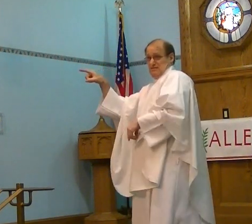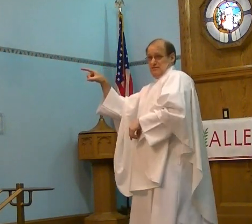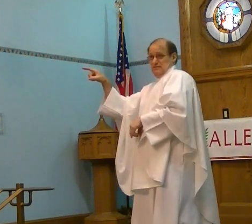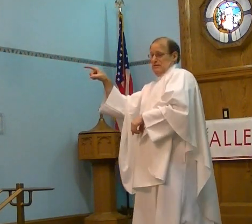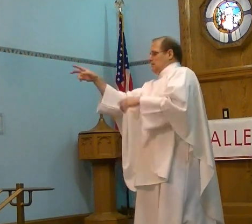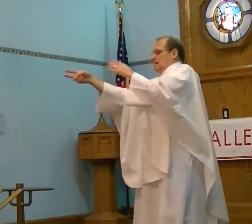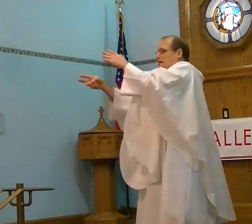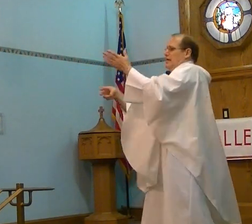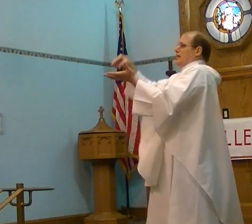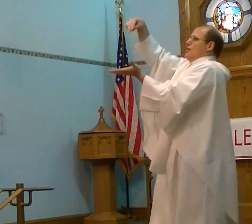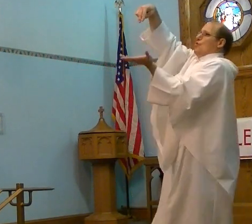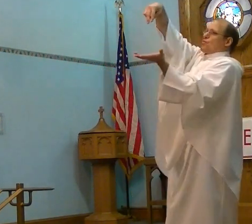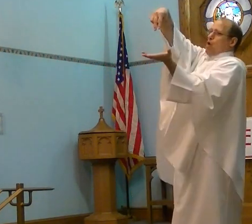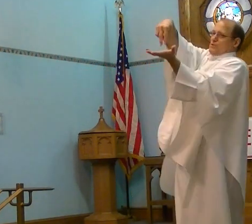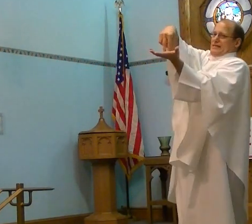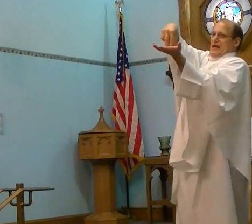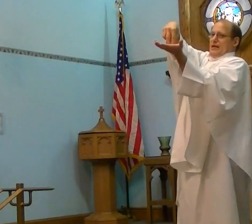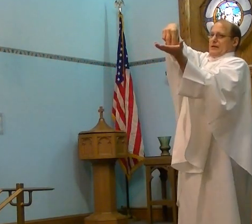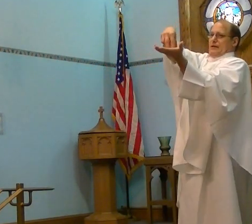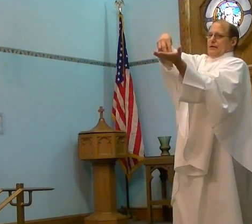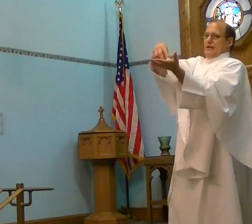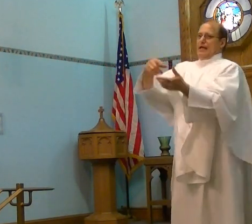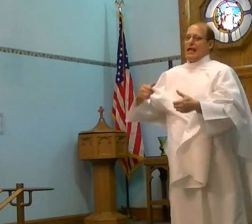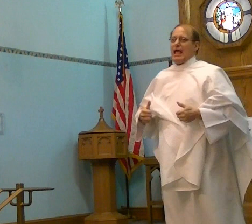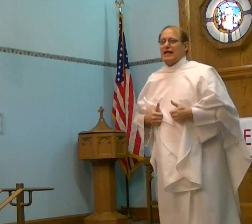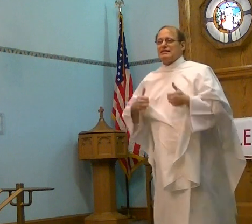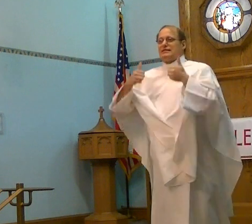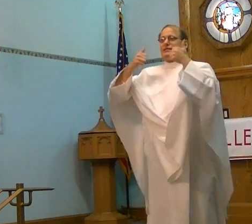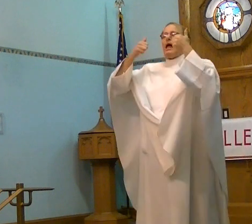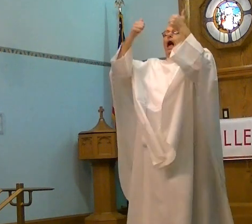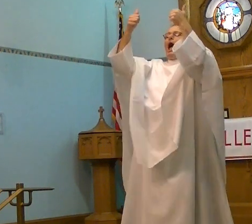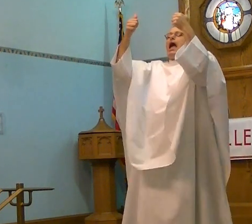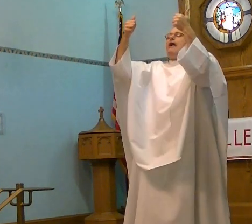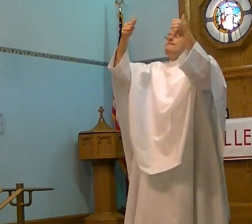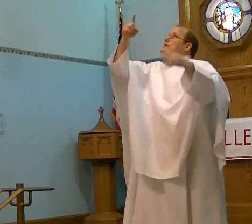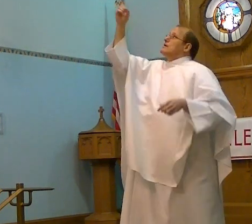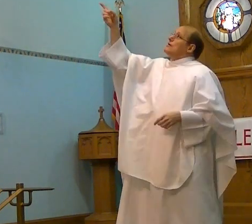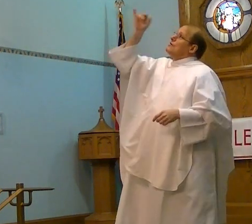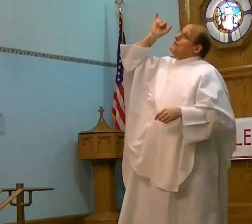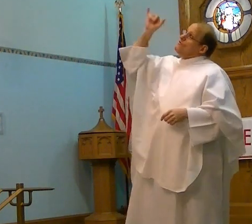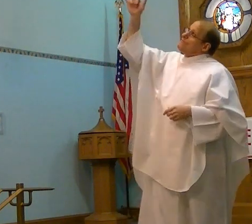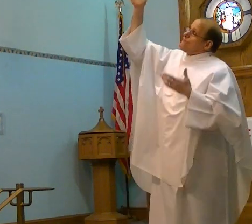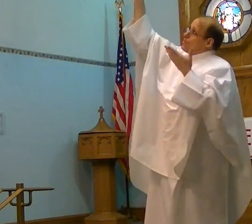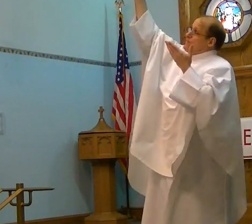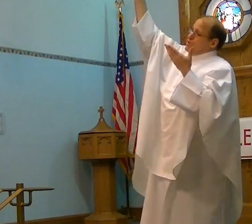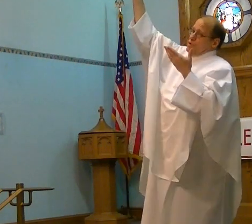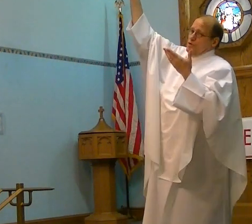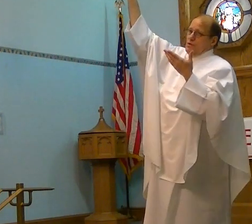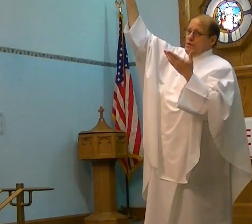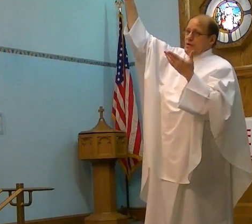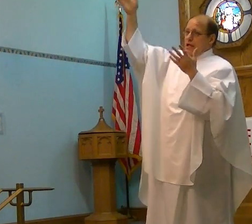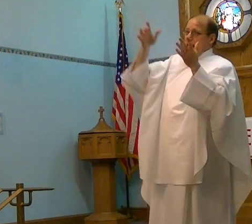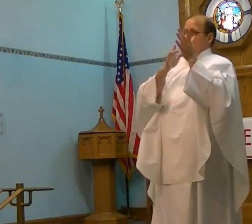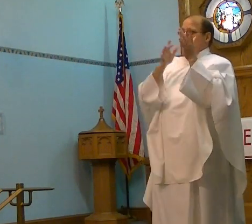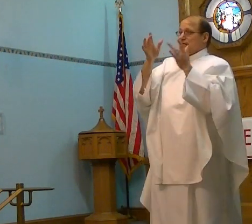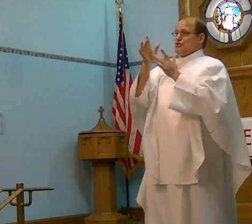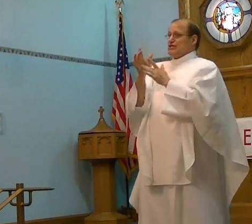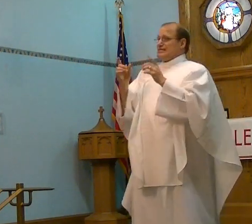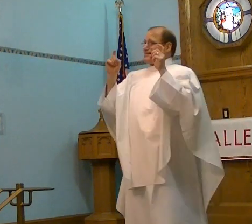He rose again. And is alive forever. And Jesus